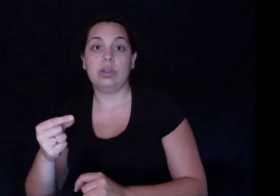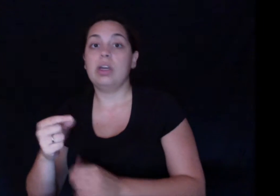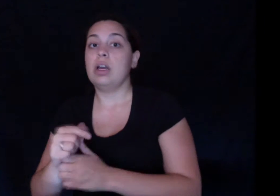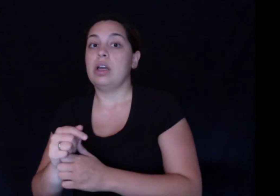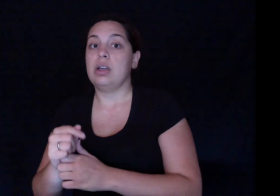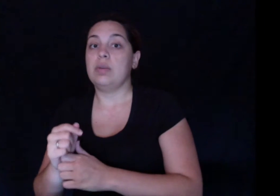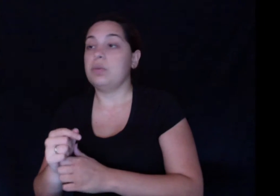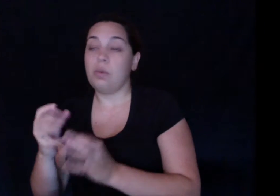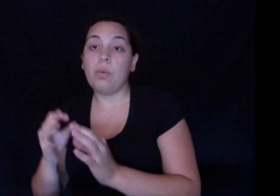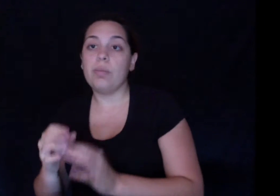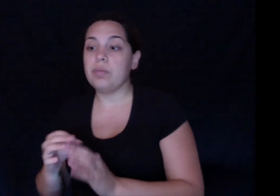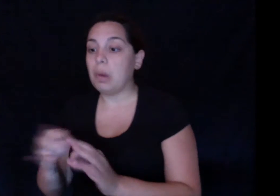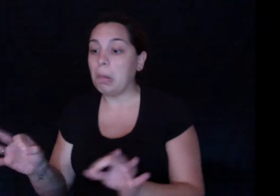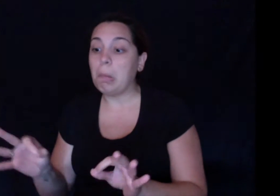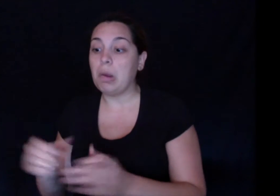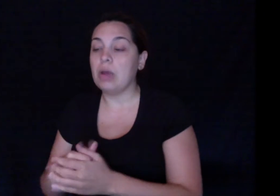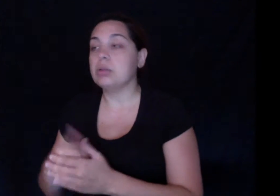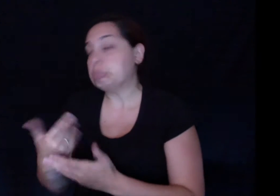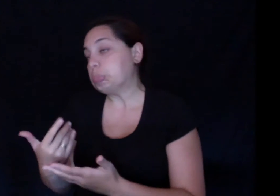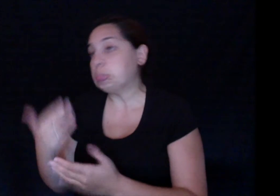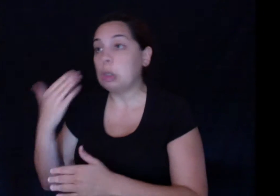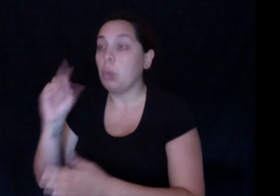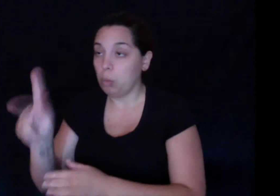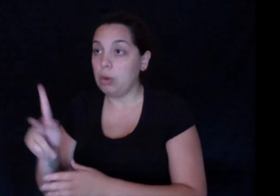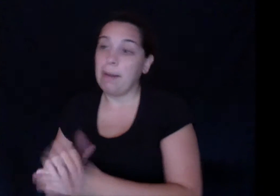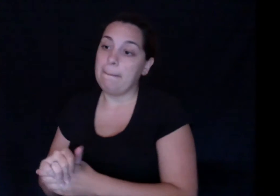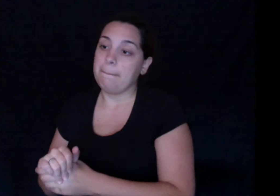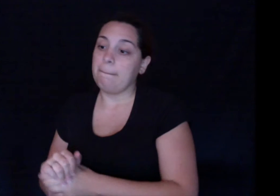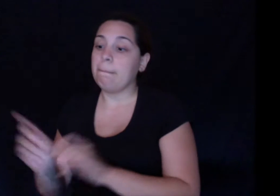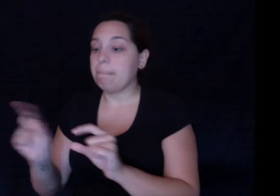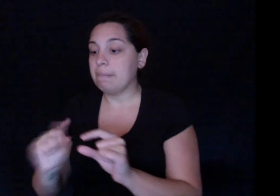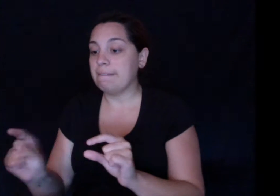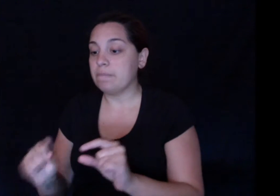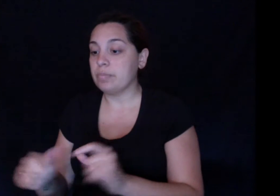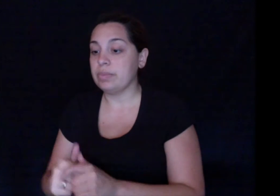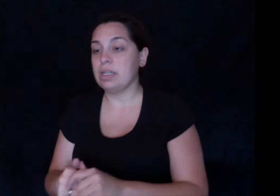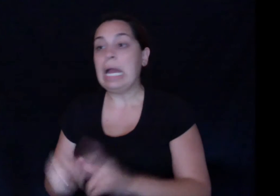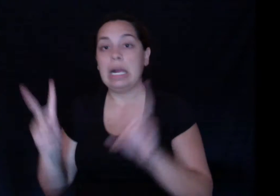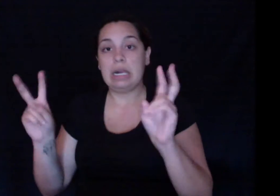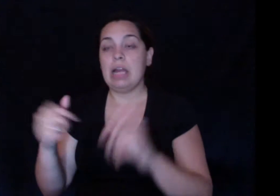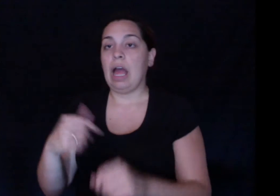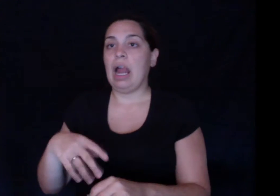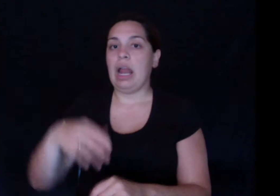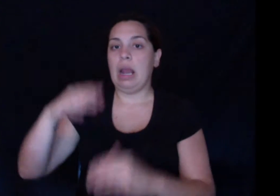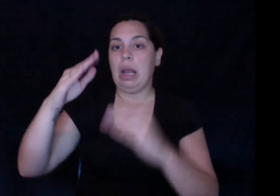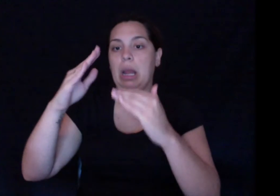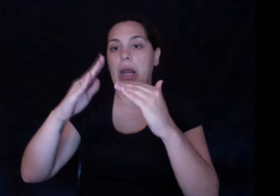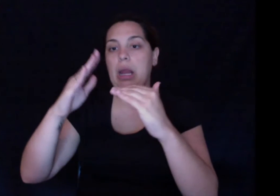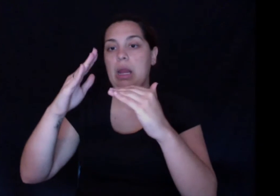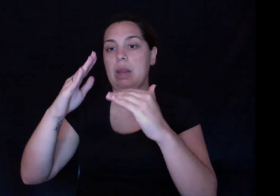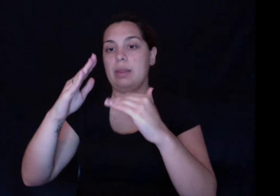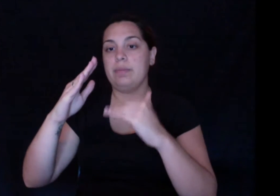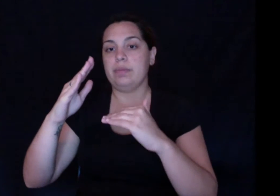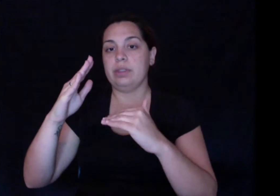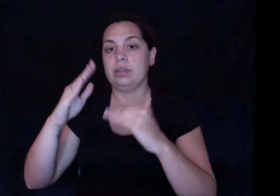is crazy! Like I never win anything, and I get to do this today." So me in my stoned state, I went